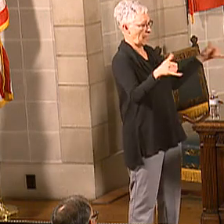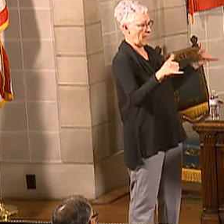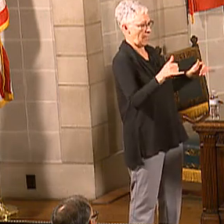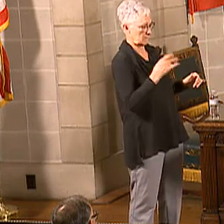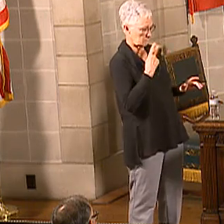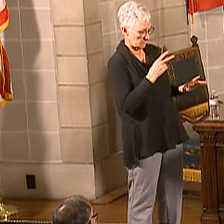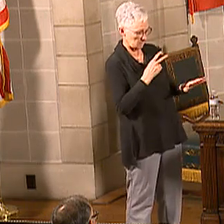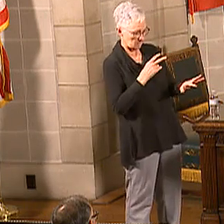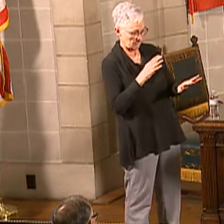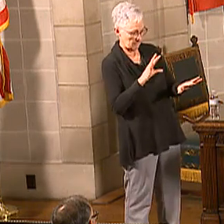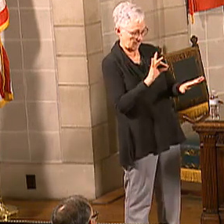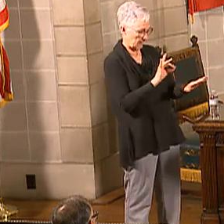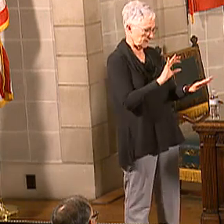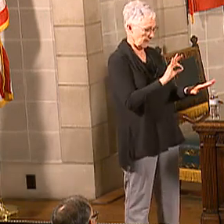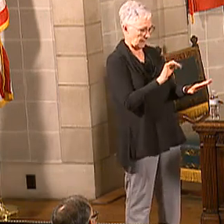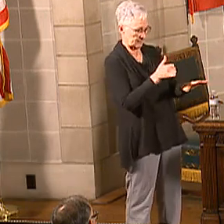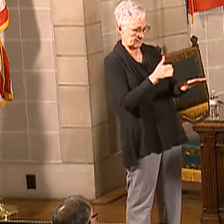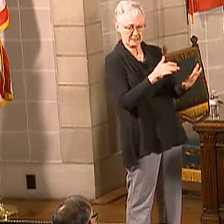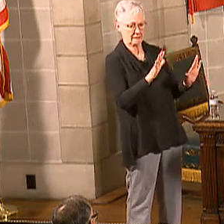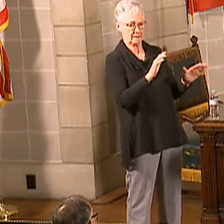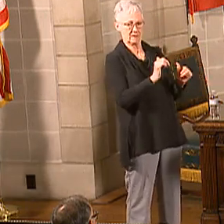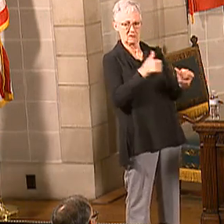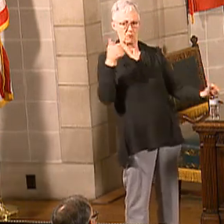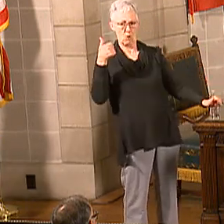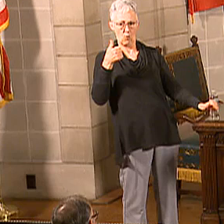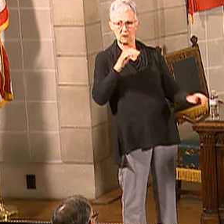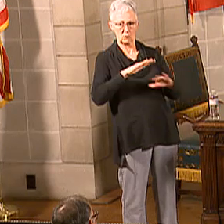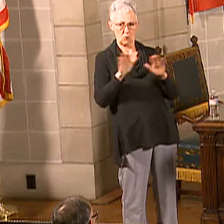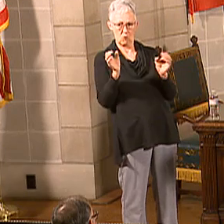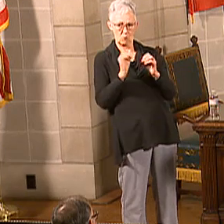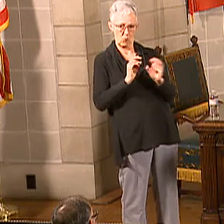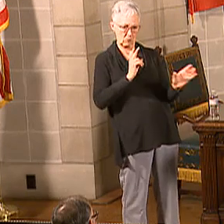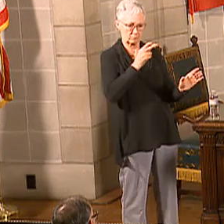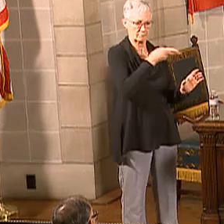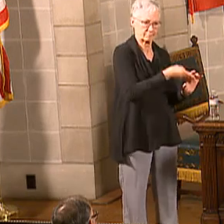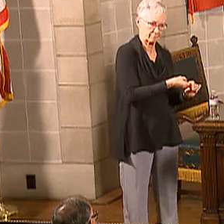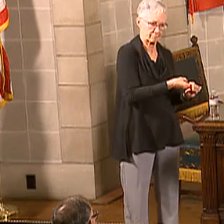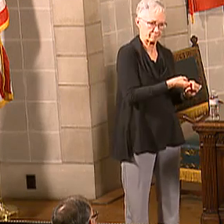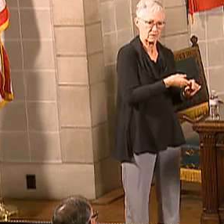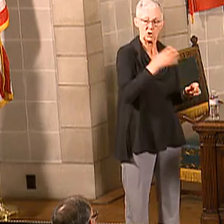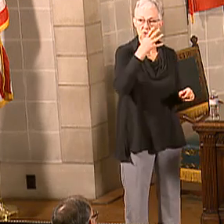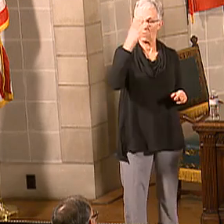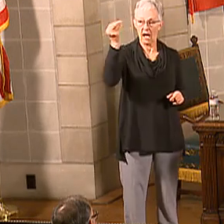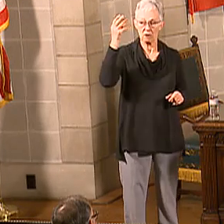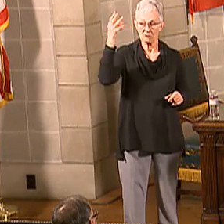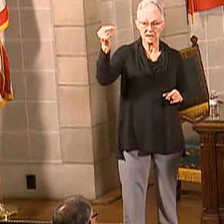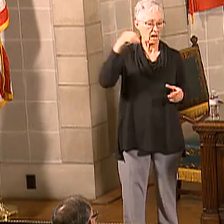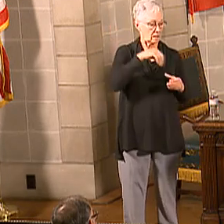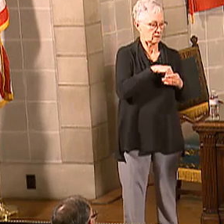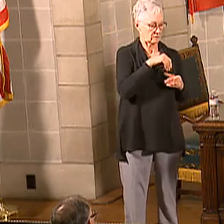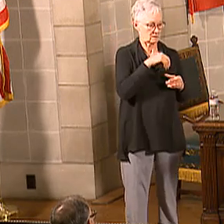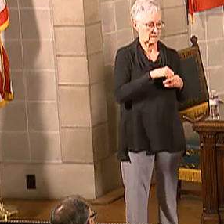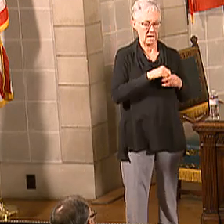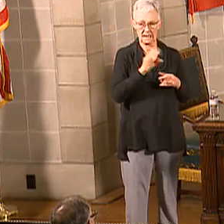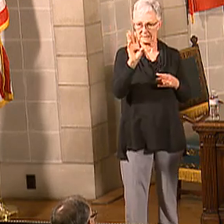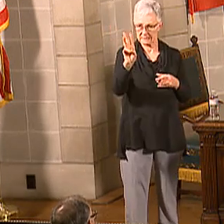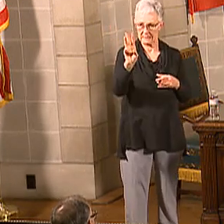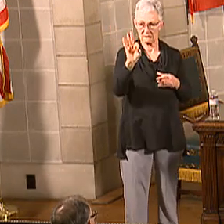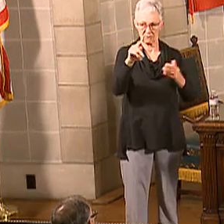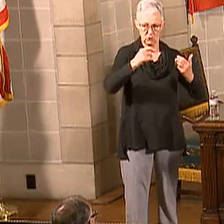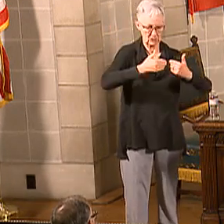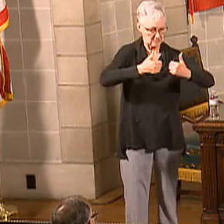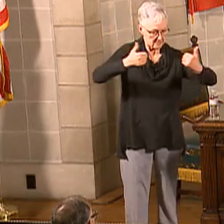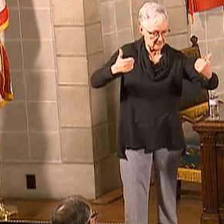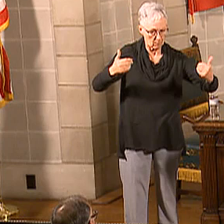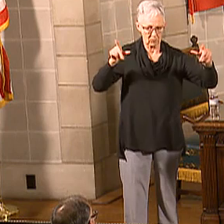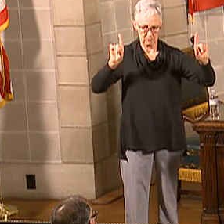you're out in public, even if you're outside, keep that 6-foot distance. That physical distance is so important to slowing the spread. These are the rules that will help us slow the spread of